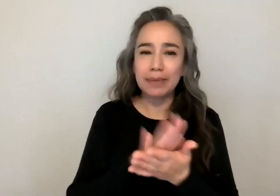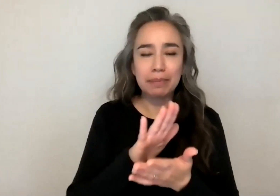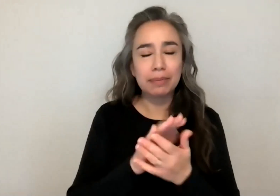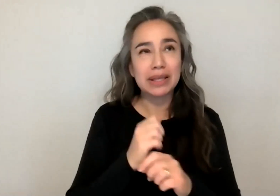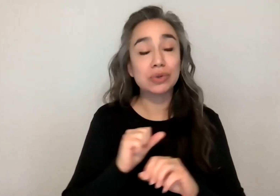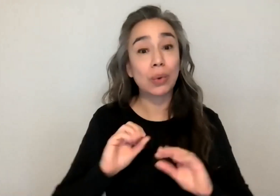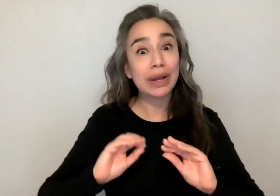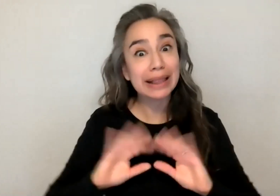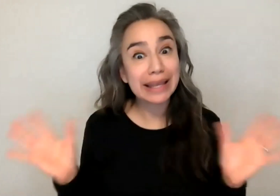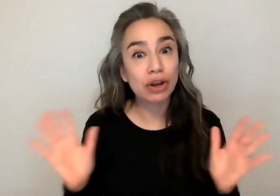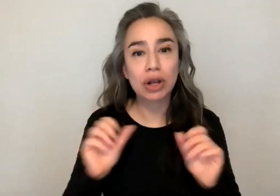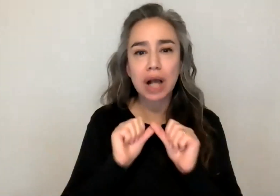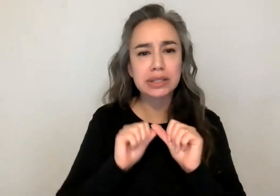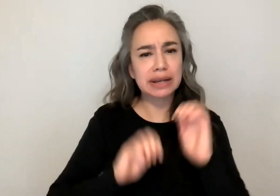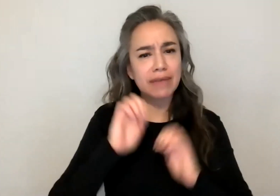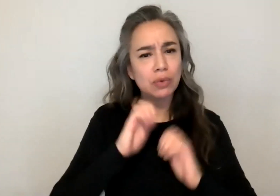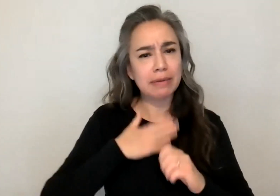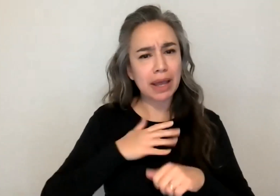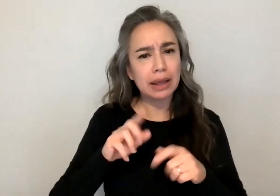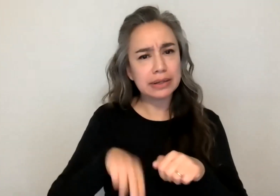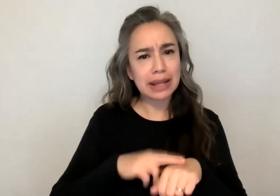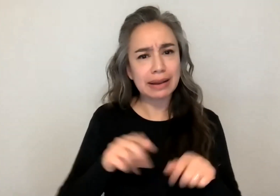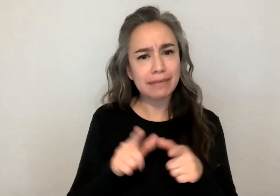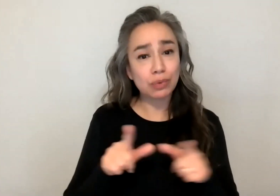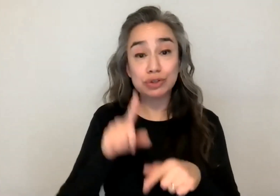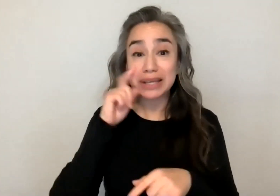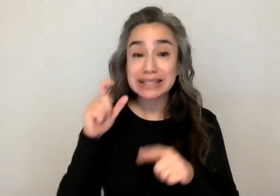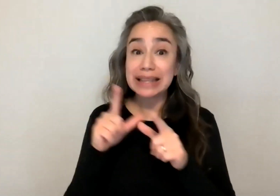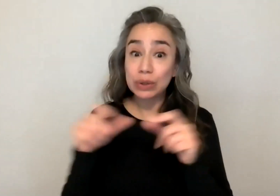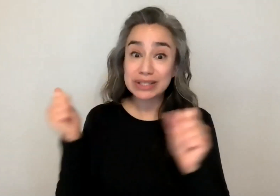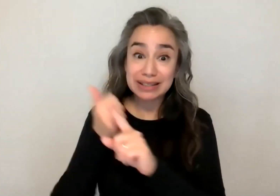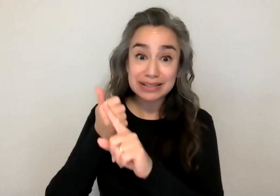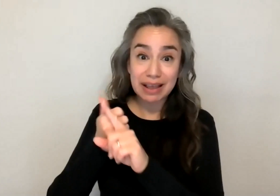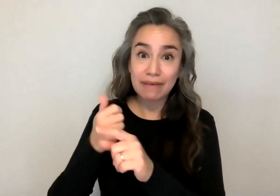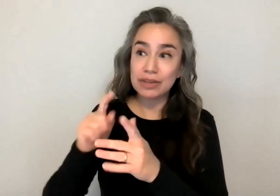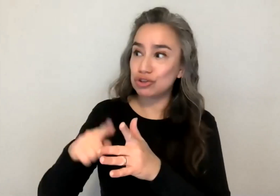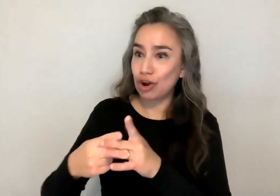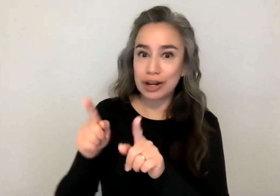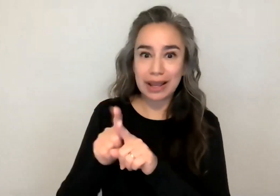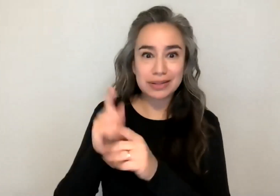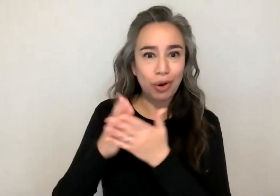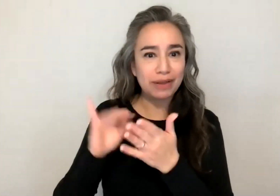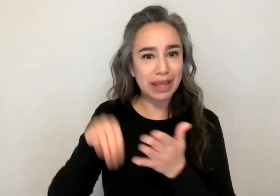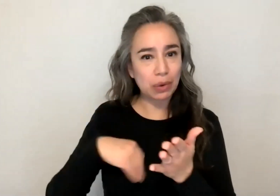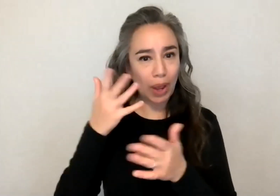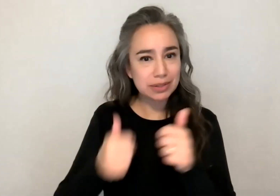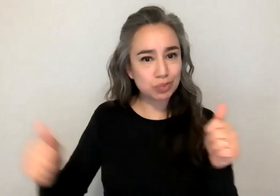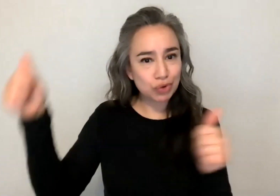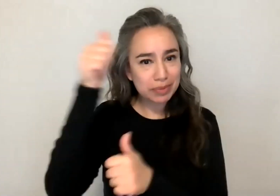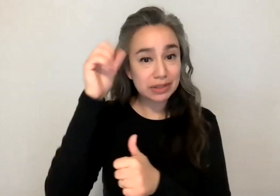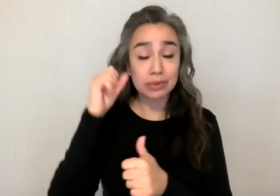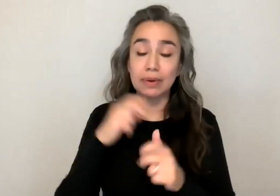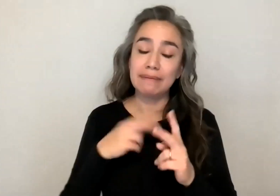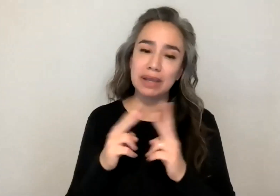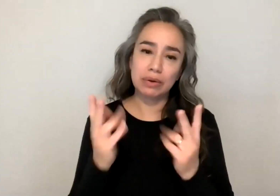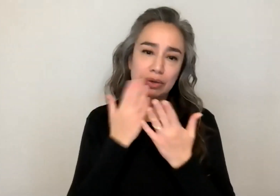of my native language was because linguistics itself started as part of this, of white supremacy. So I'm very grateful for that.